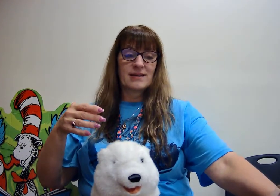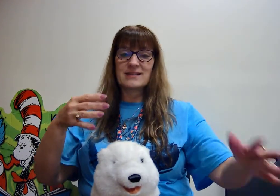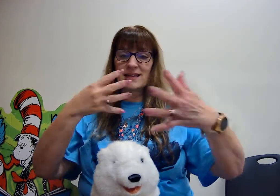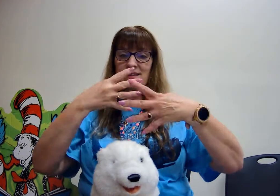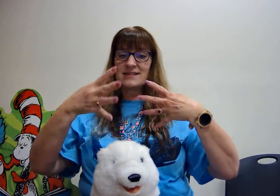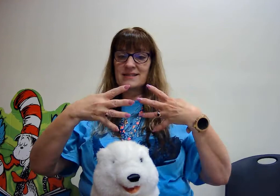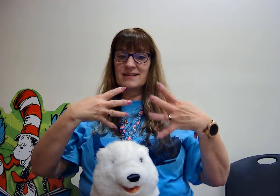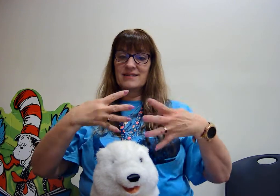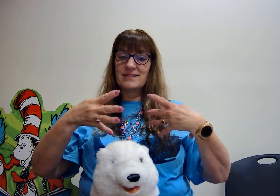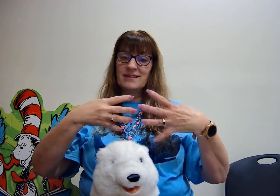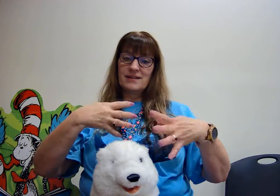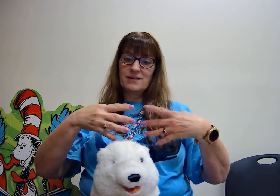is like this.